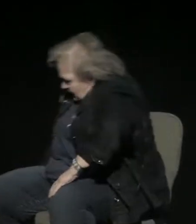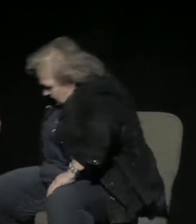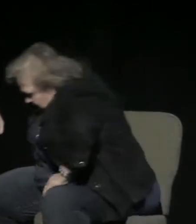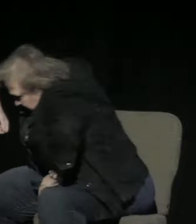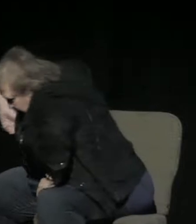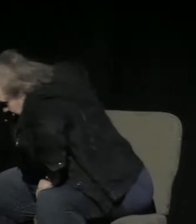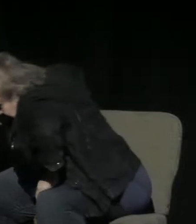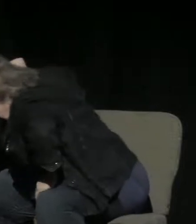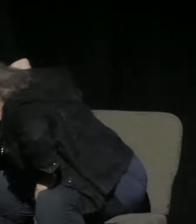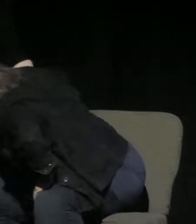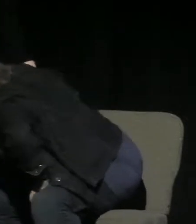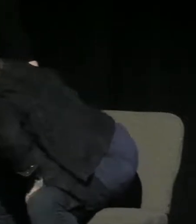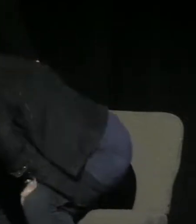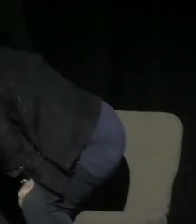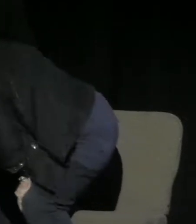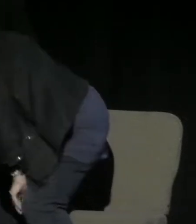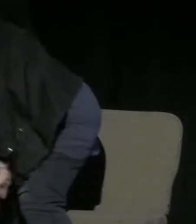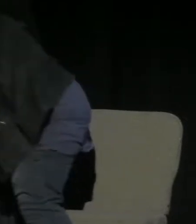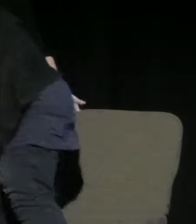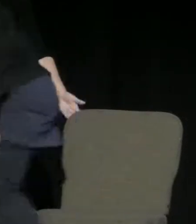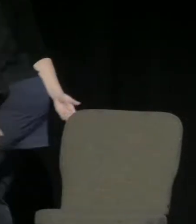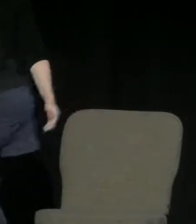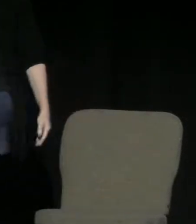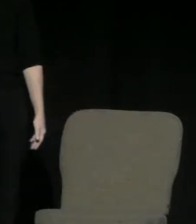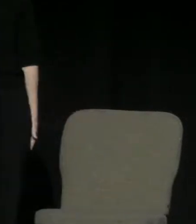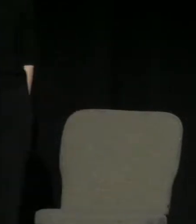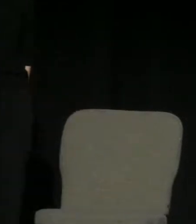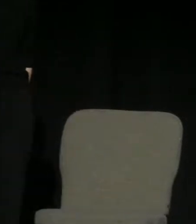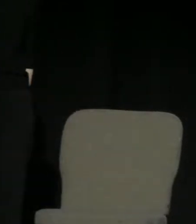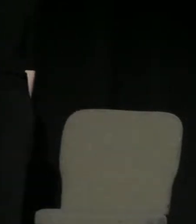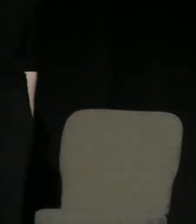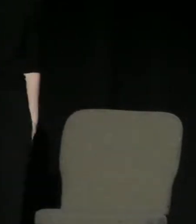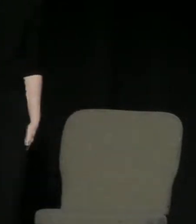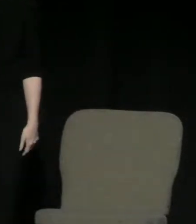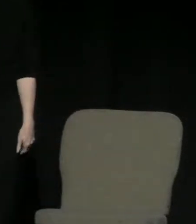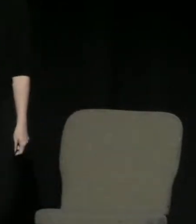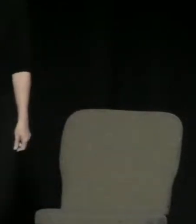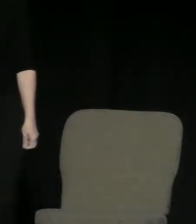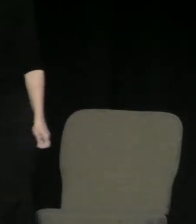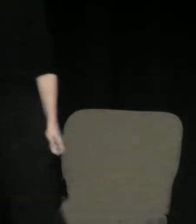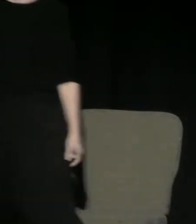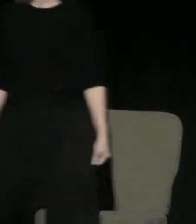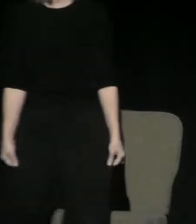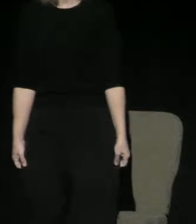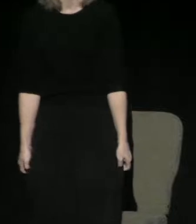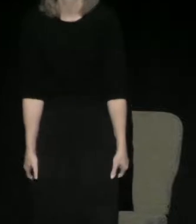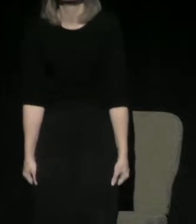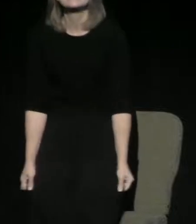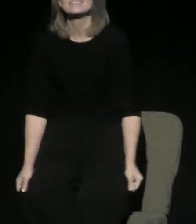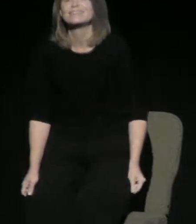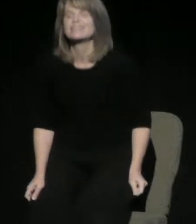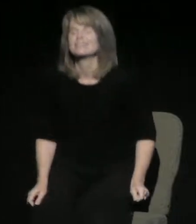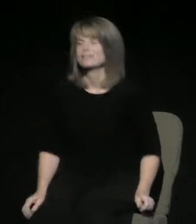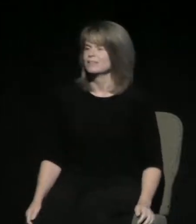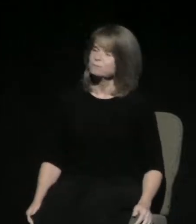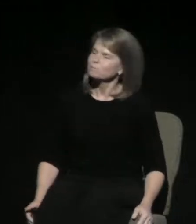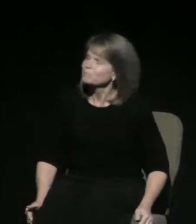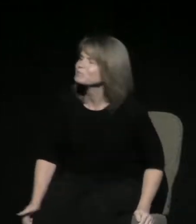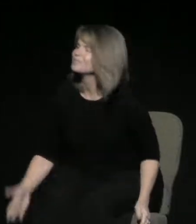Hey team,'all sounded great this morning Thank you for leading us Focus on God's love